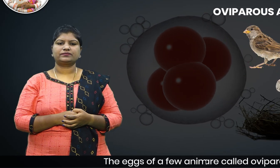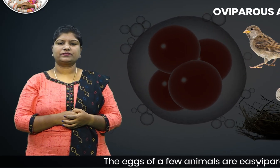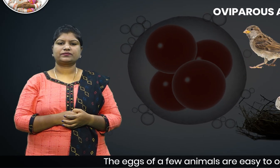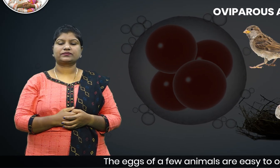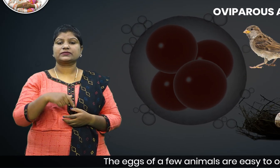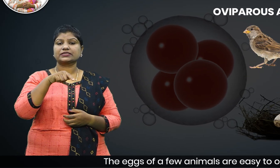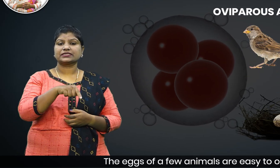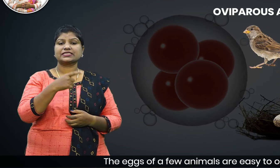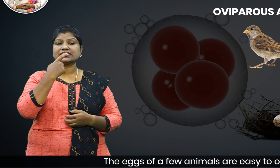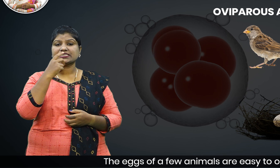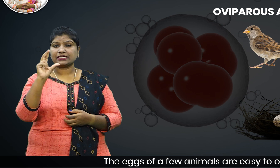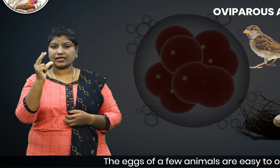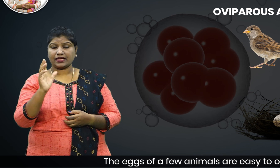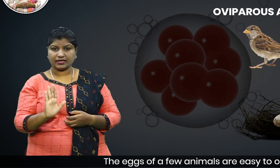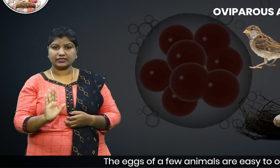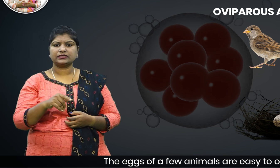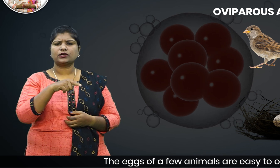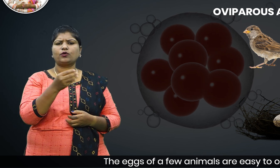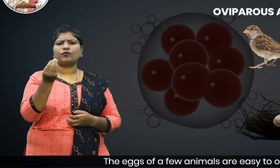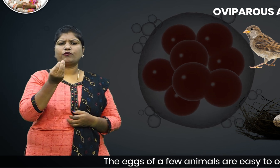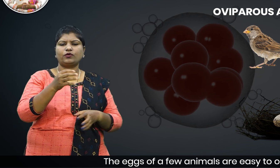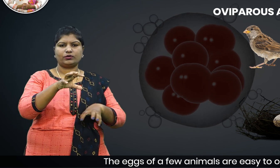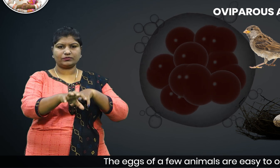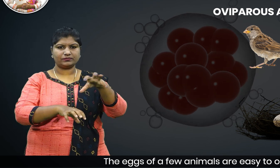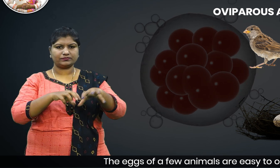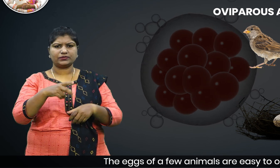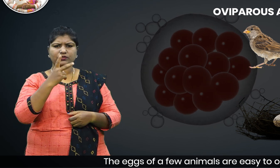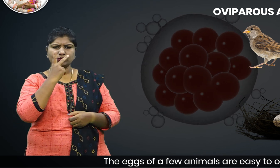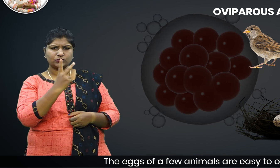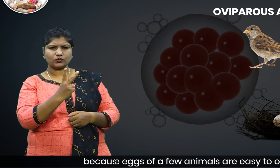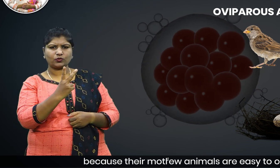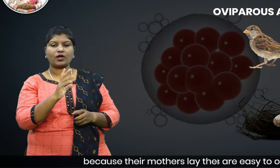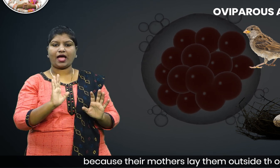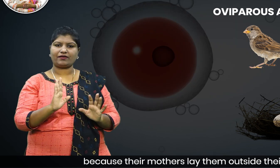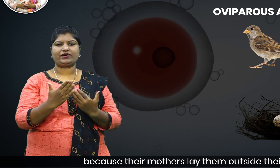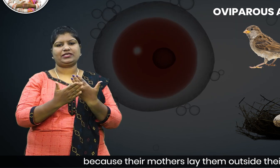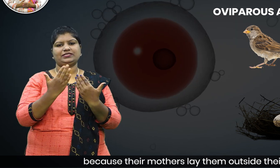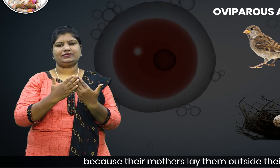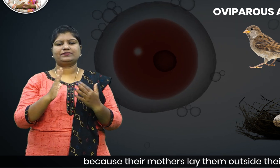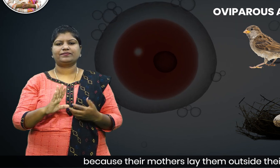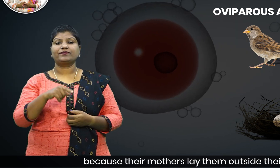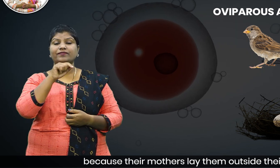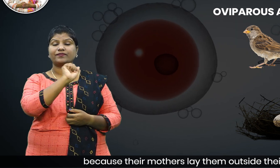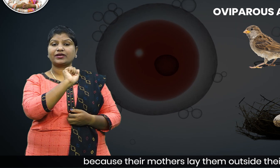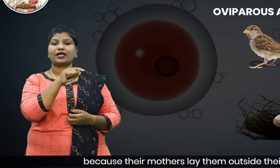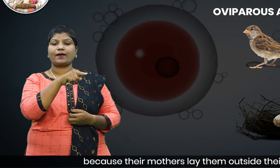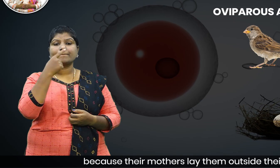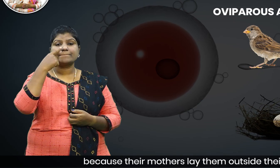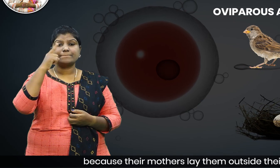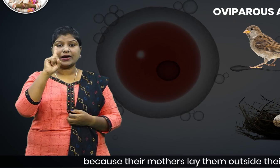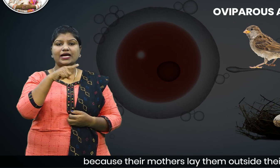The eggs of a few animals are easy to observe because their mothers lay